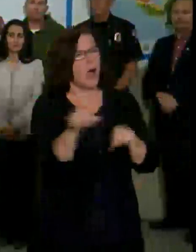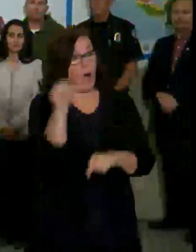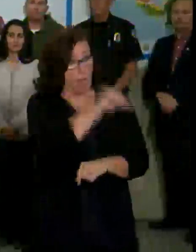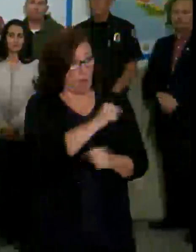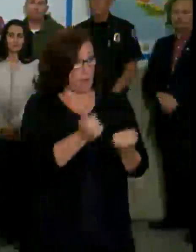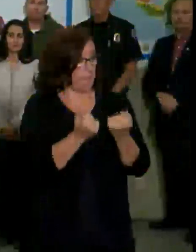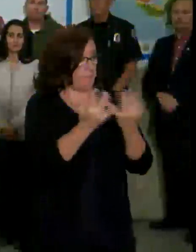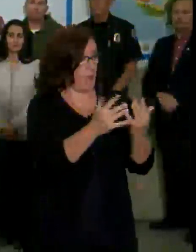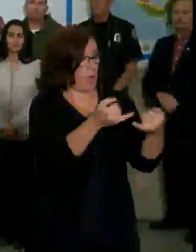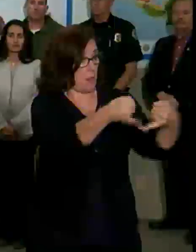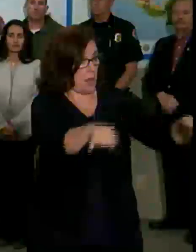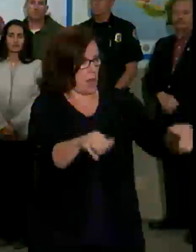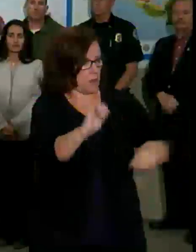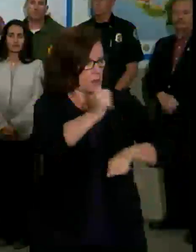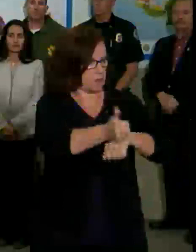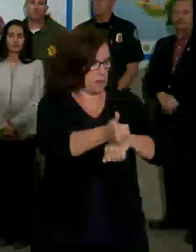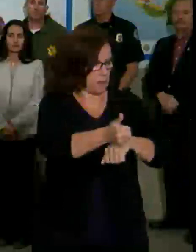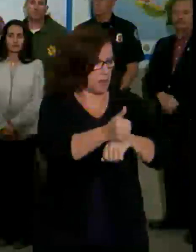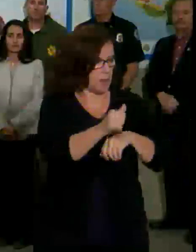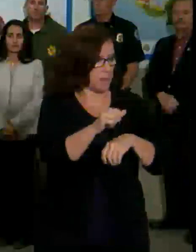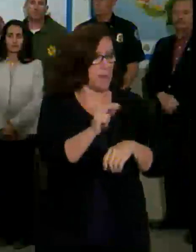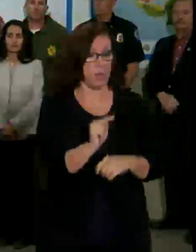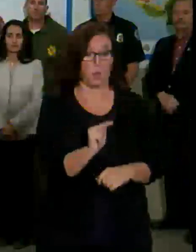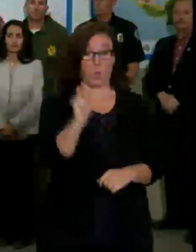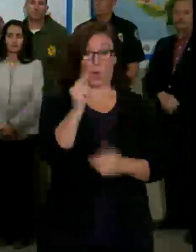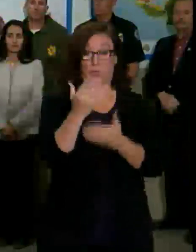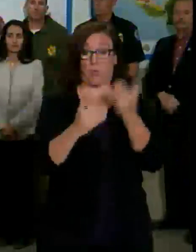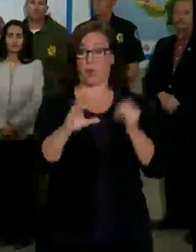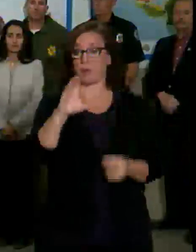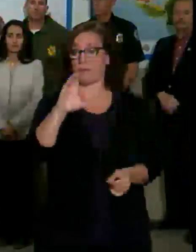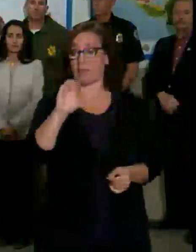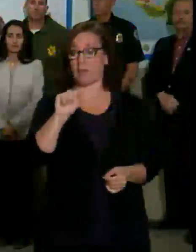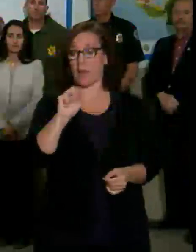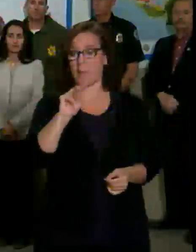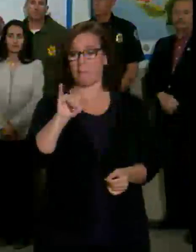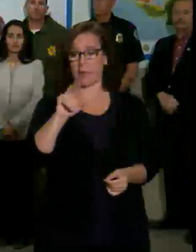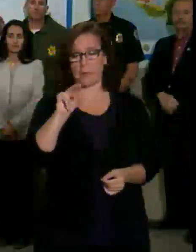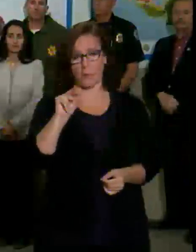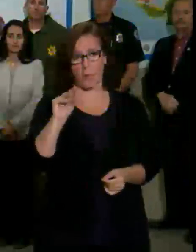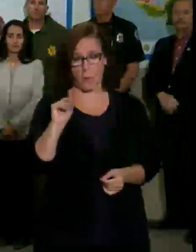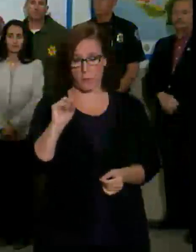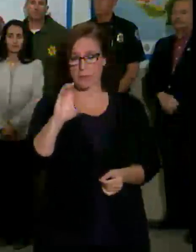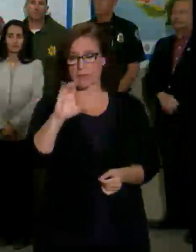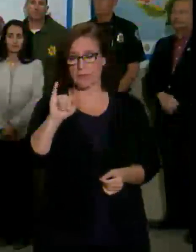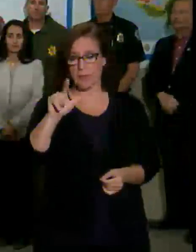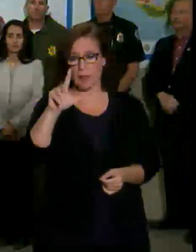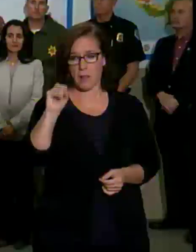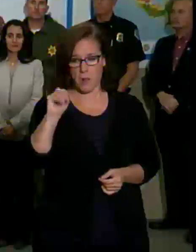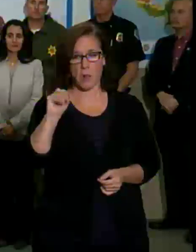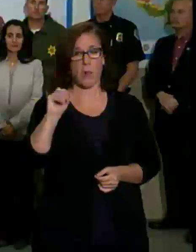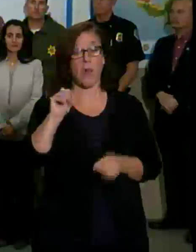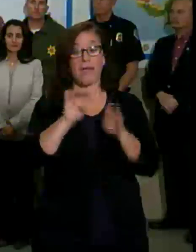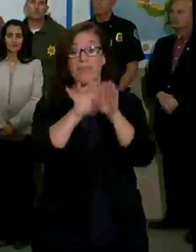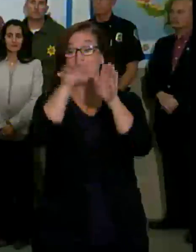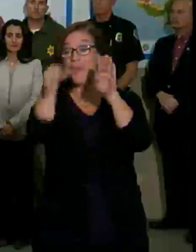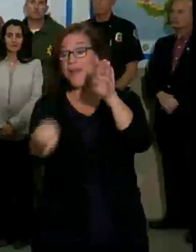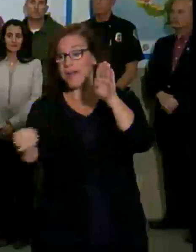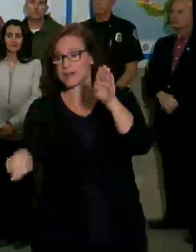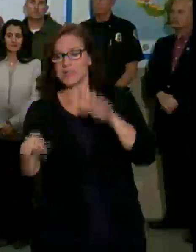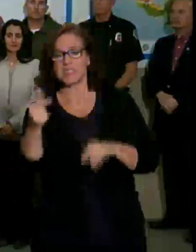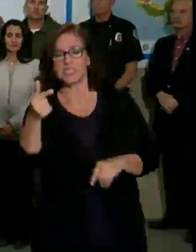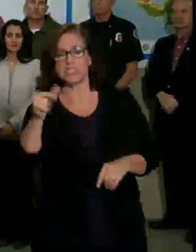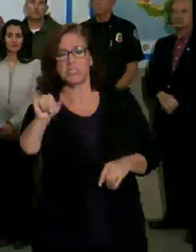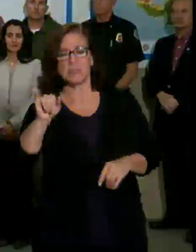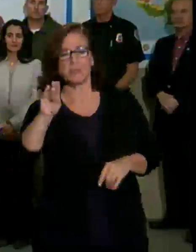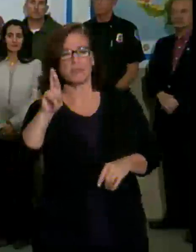a firing plan on the north side of the Camino Cielo going down to Gibraltar Reservoir to stop any spread and catch the